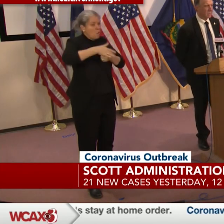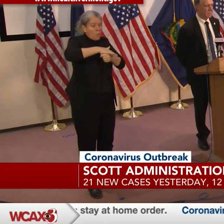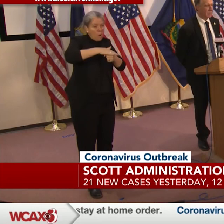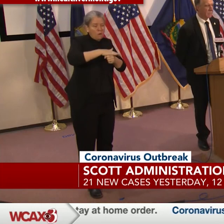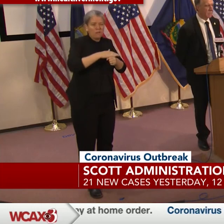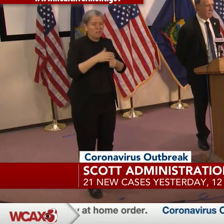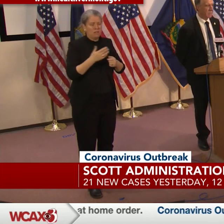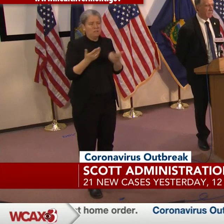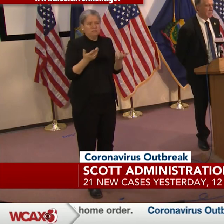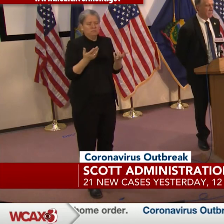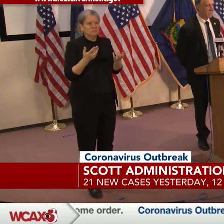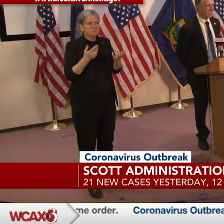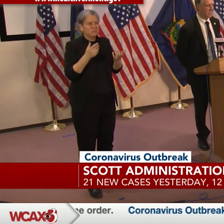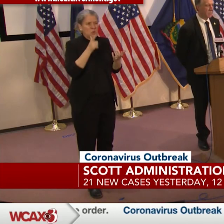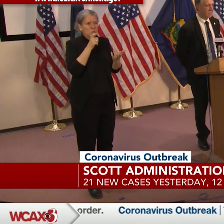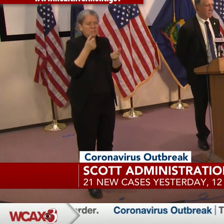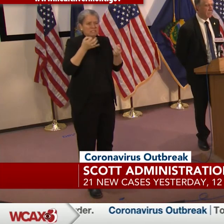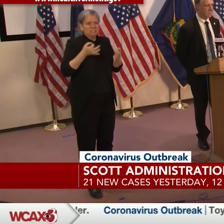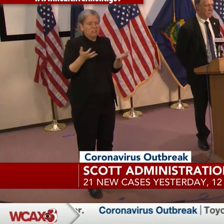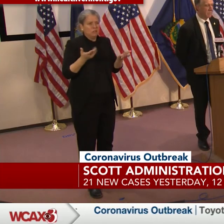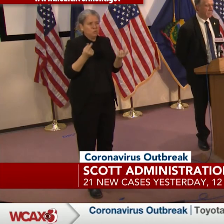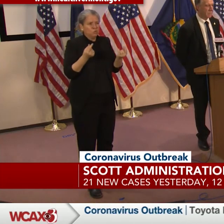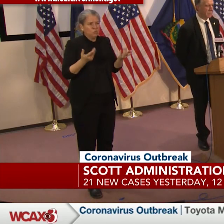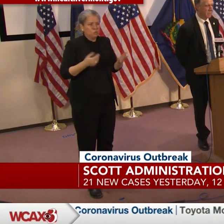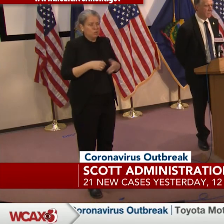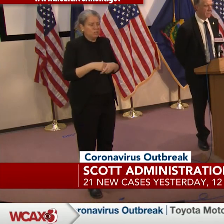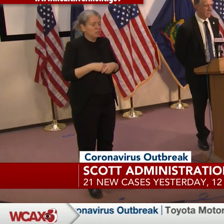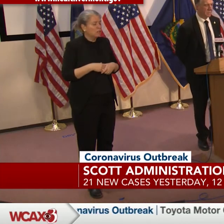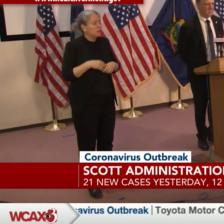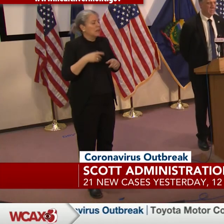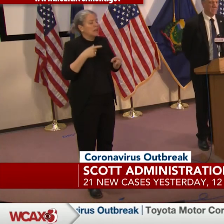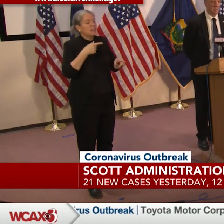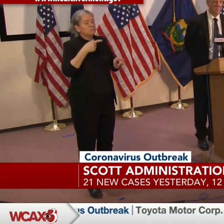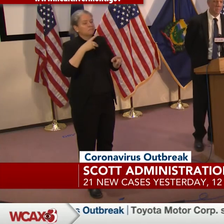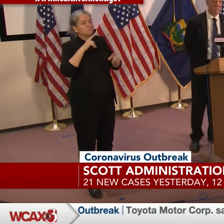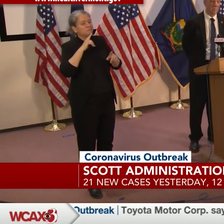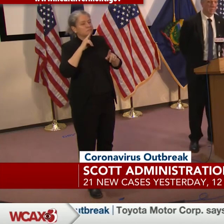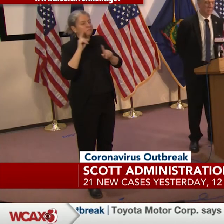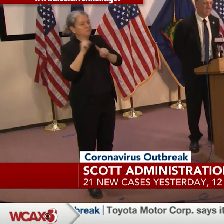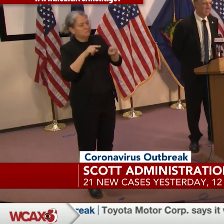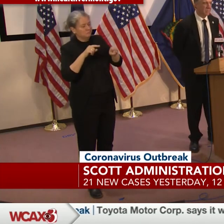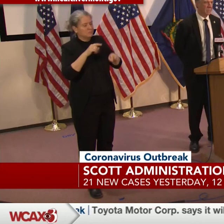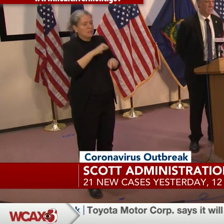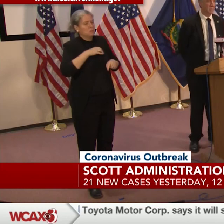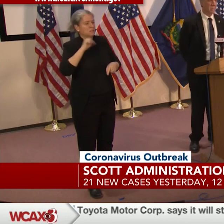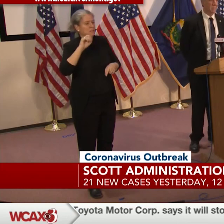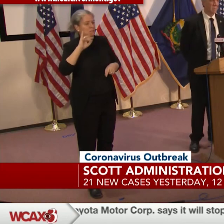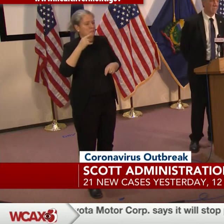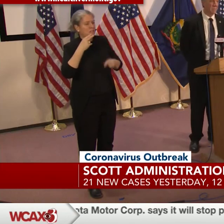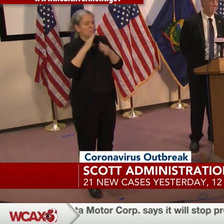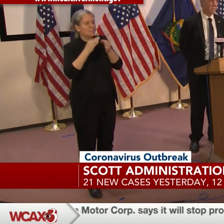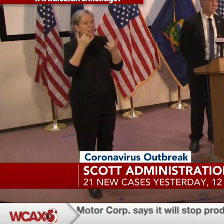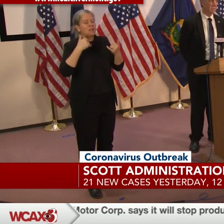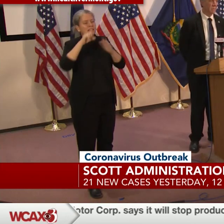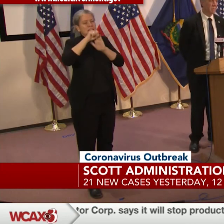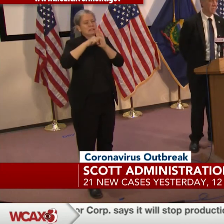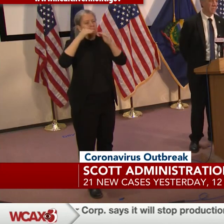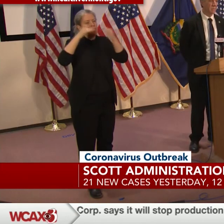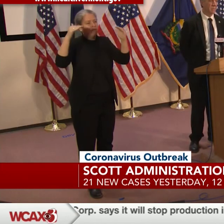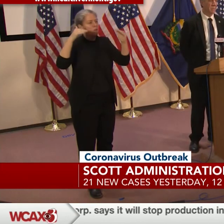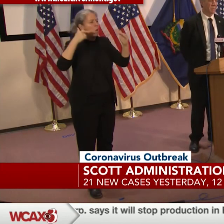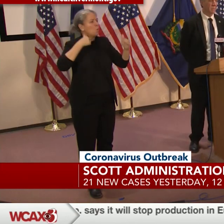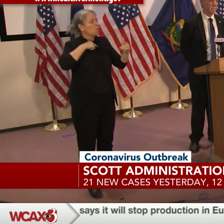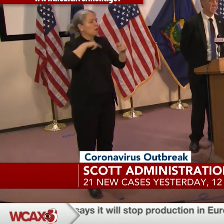discussion or is it a statewide? In terms of special population surge, we're doing that right now at the state level in terms